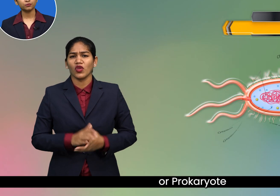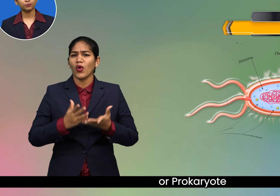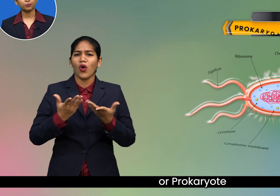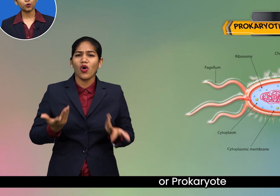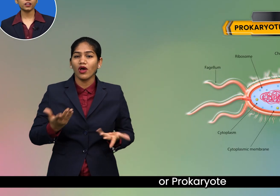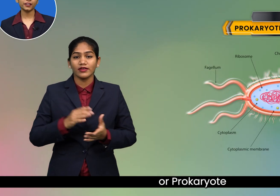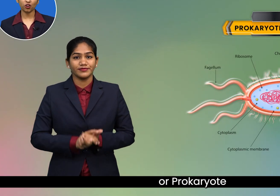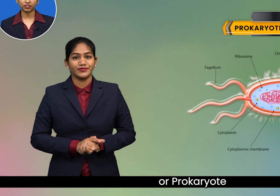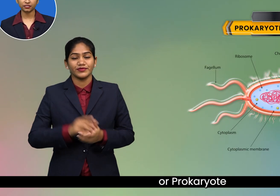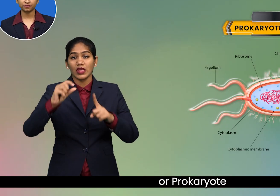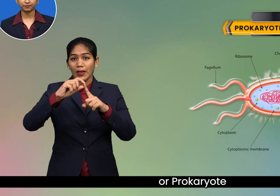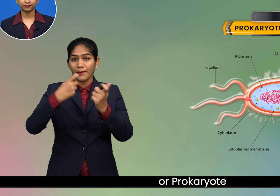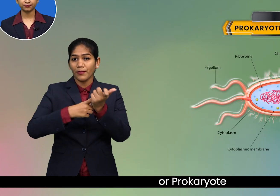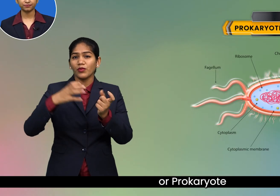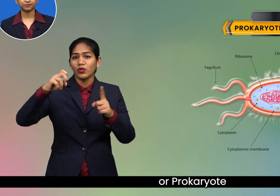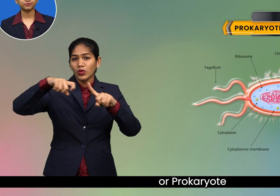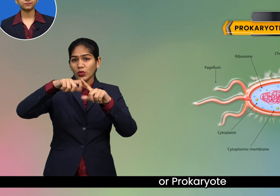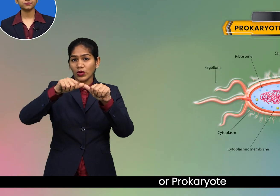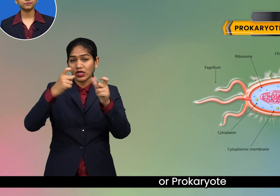or prokaryote.